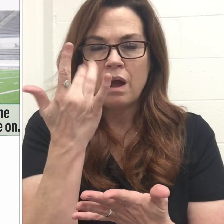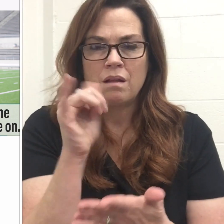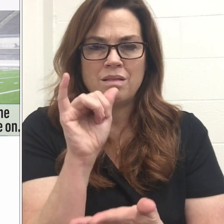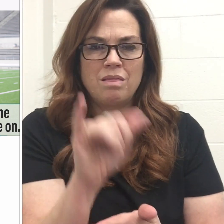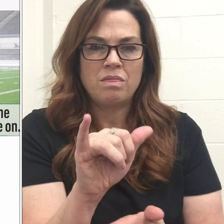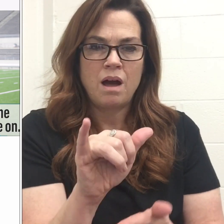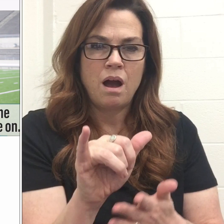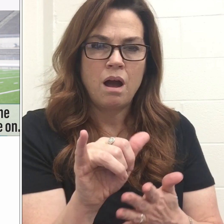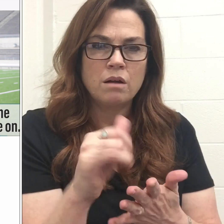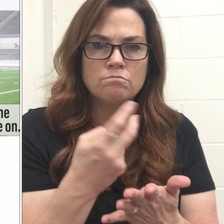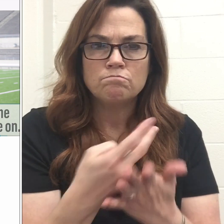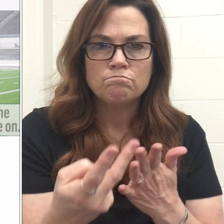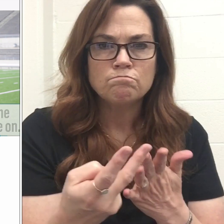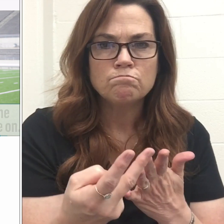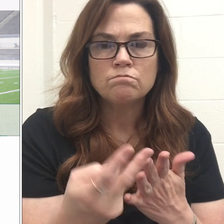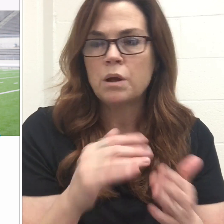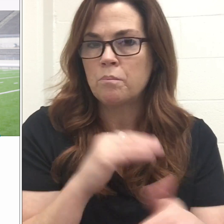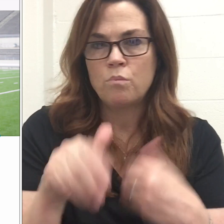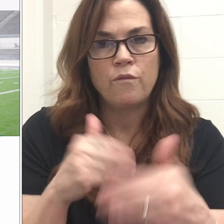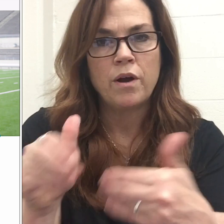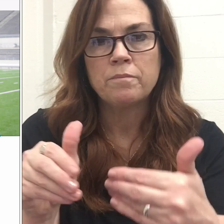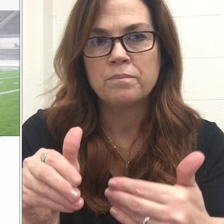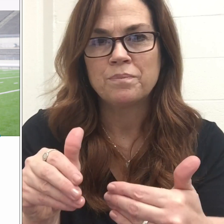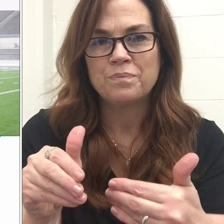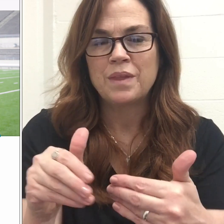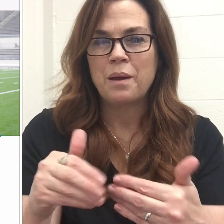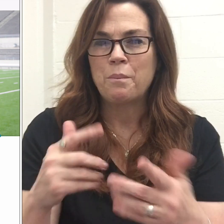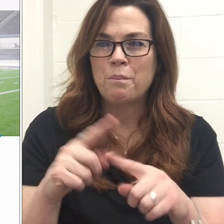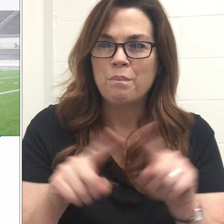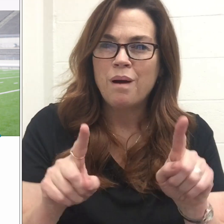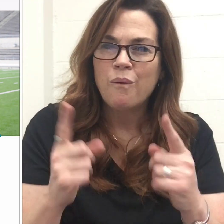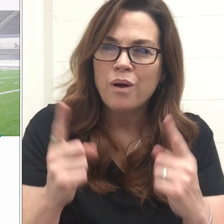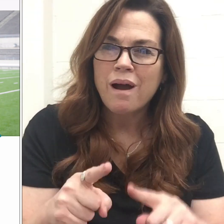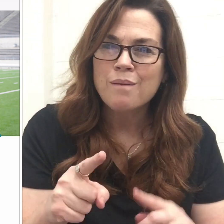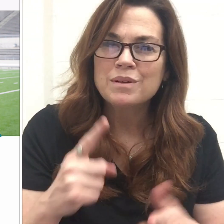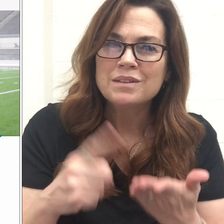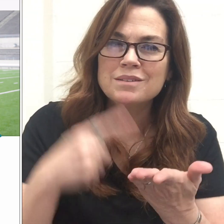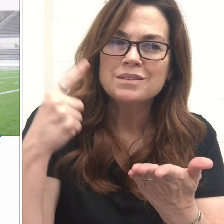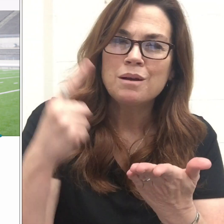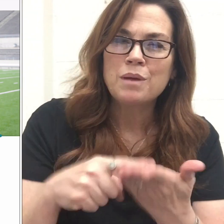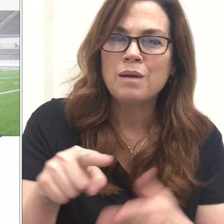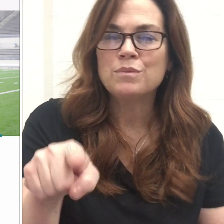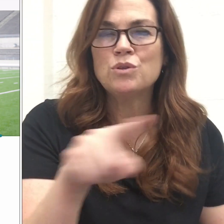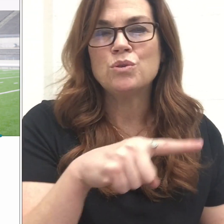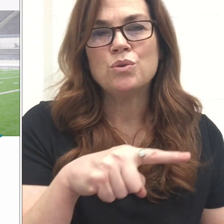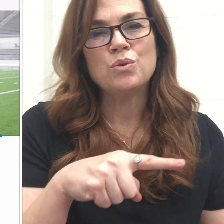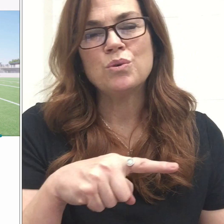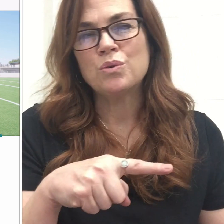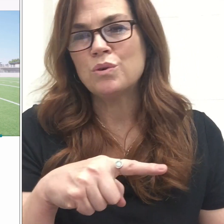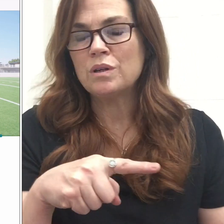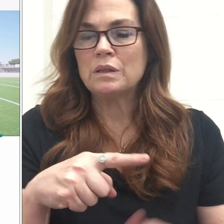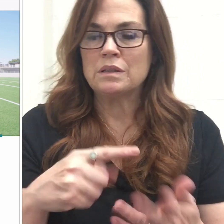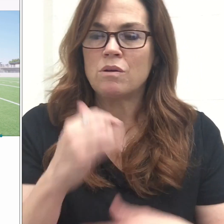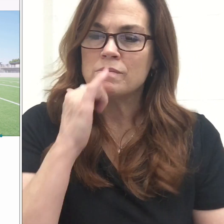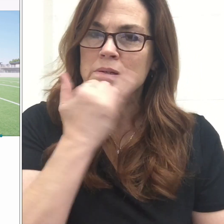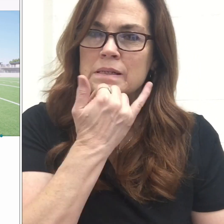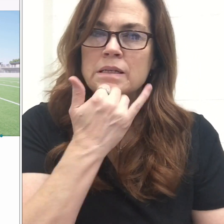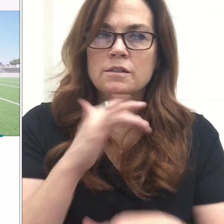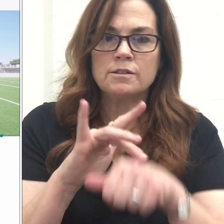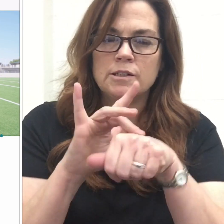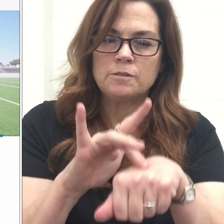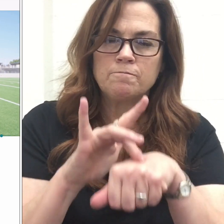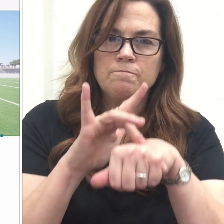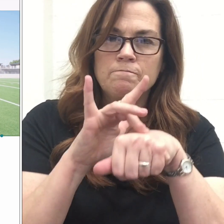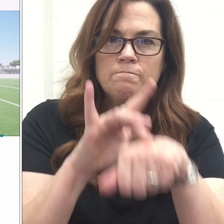on. But so many of you don't listen. And instead, you forget the lesson, you remember